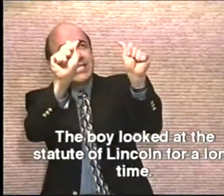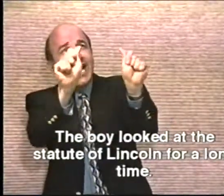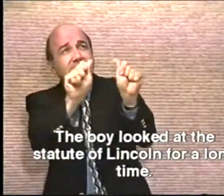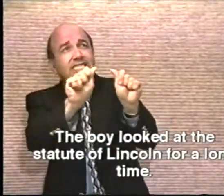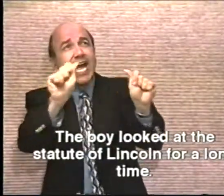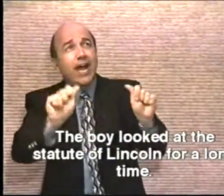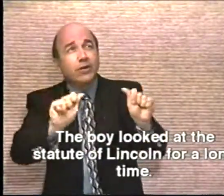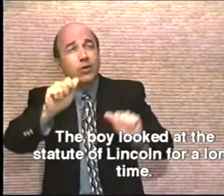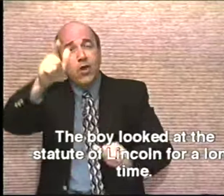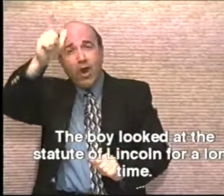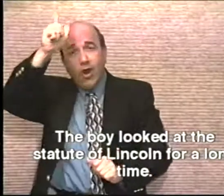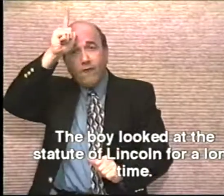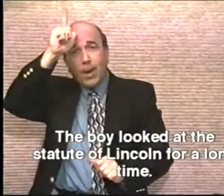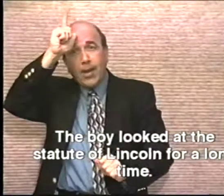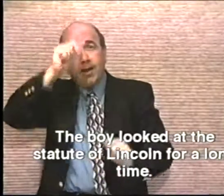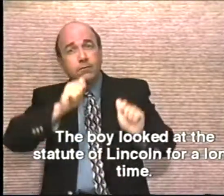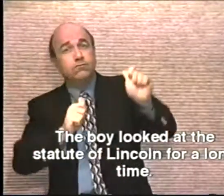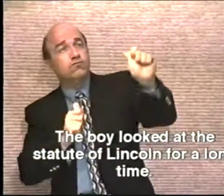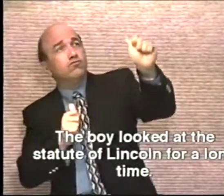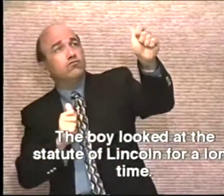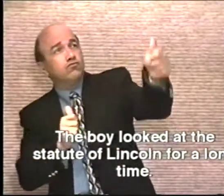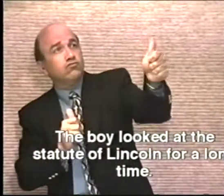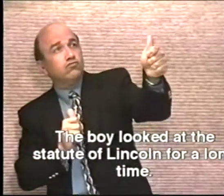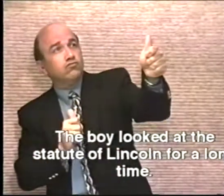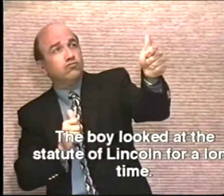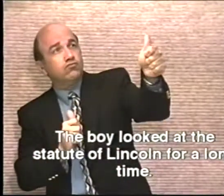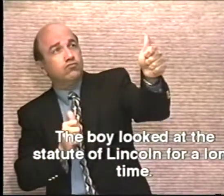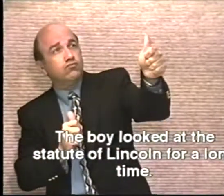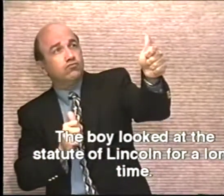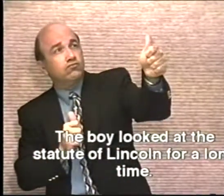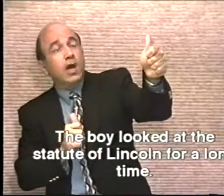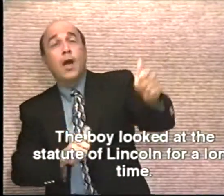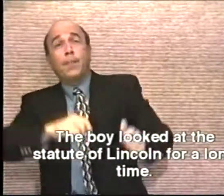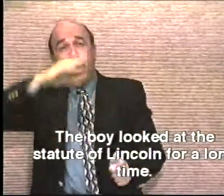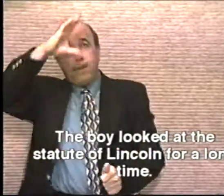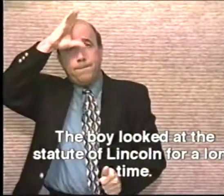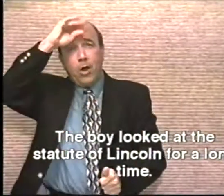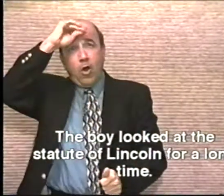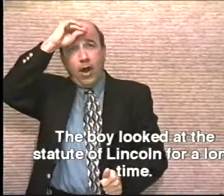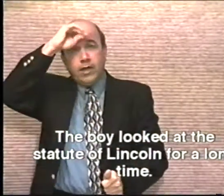a statue of Lincoln. Then boy